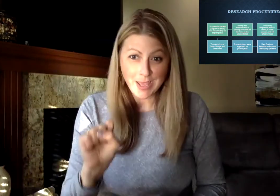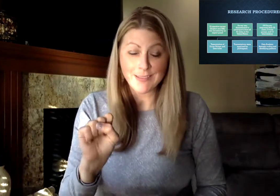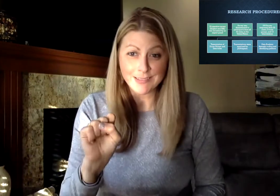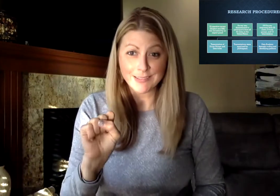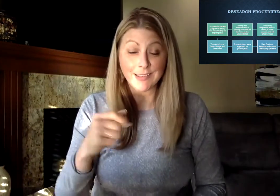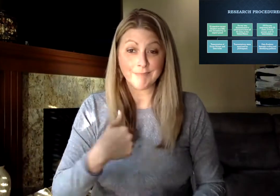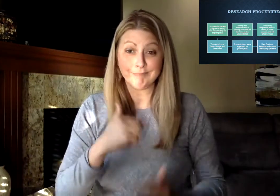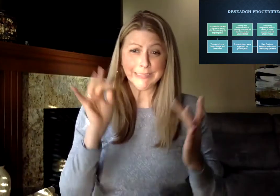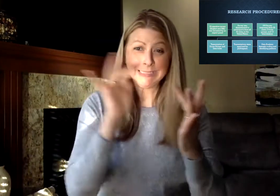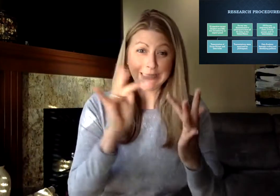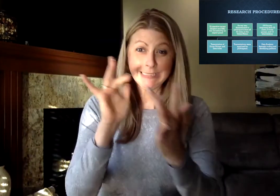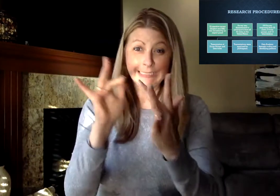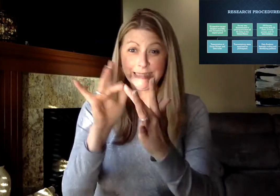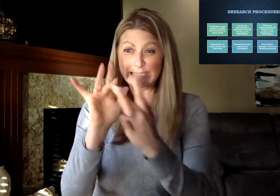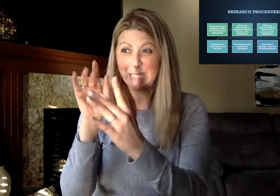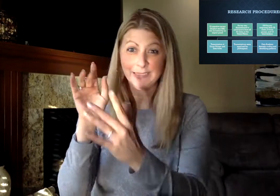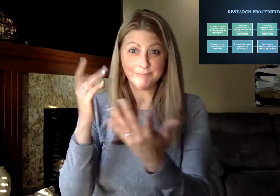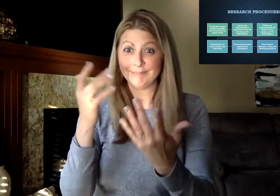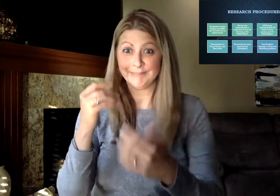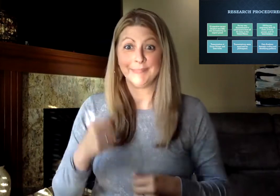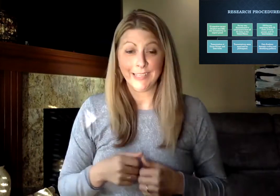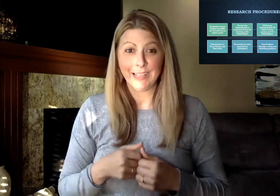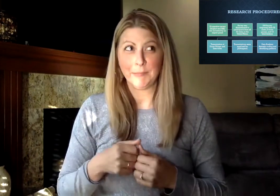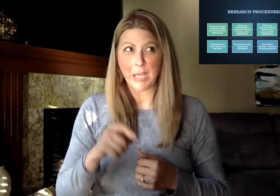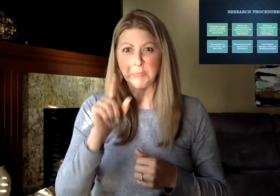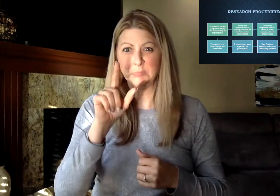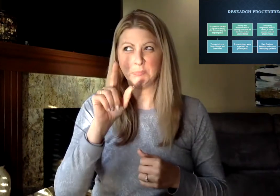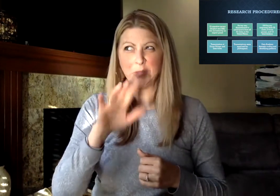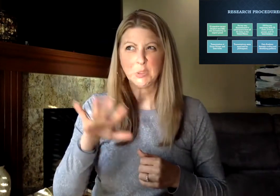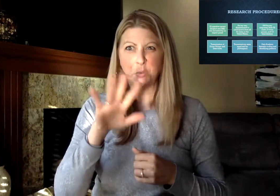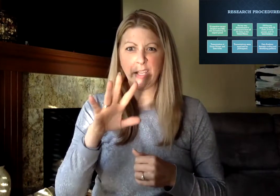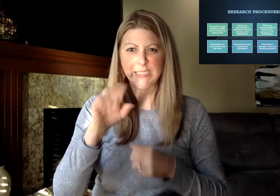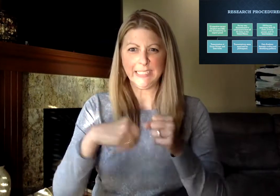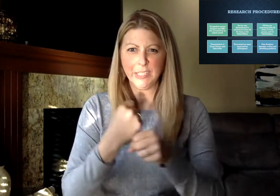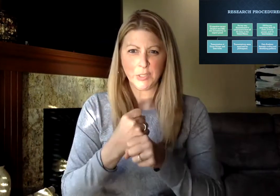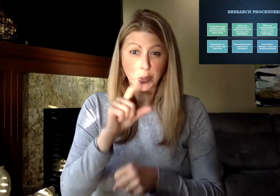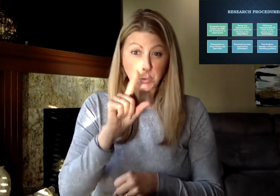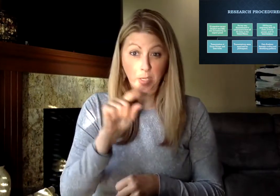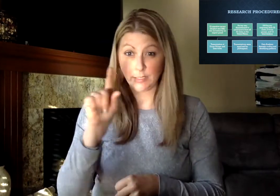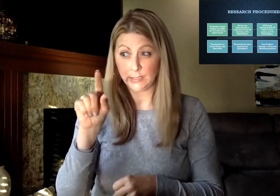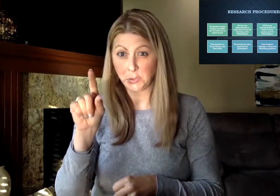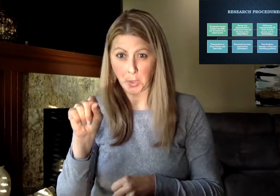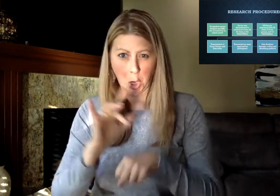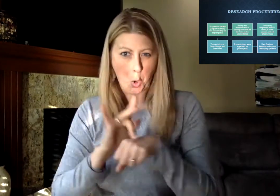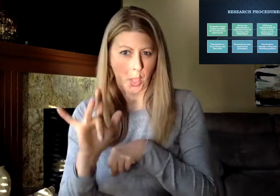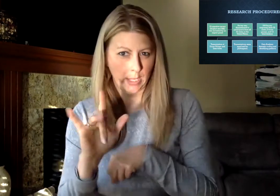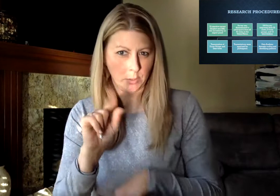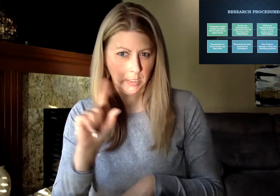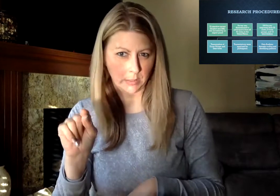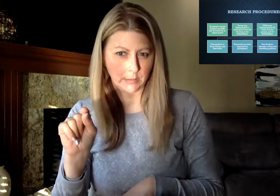states in the United States. I contacted and reached out to, it was during